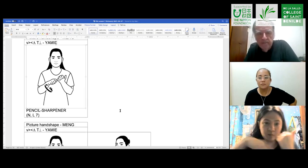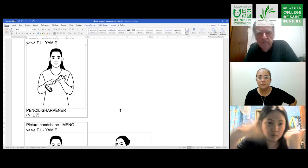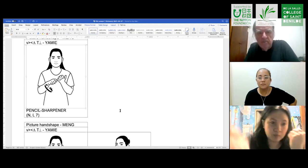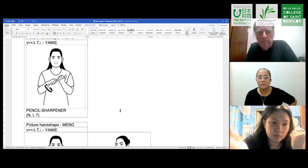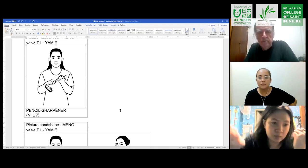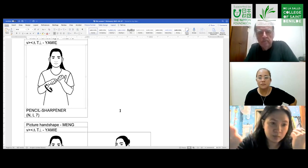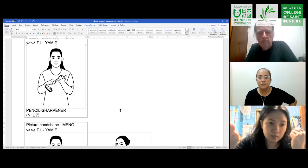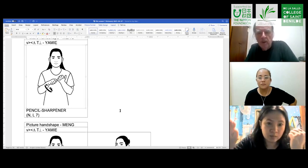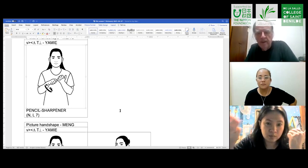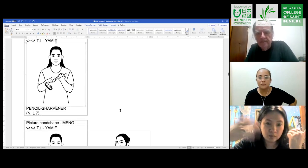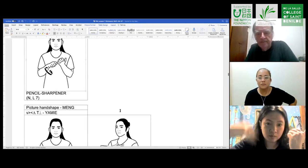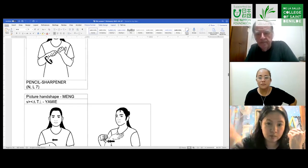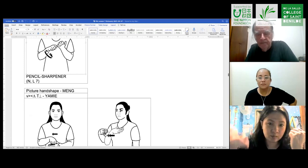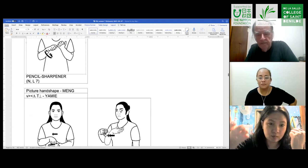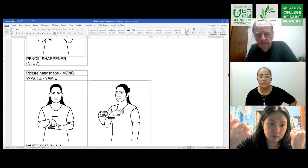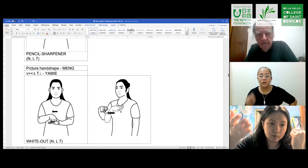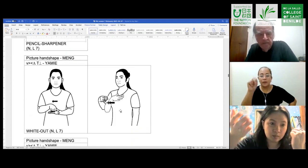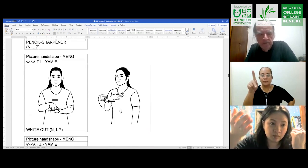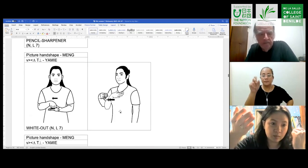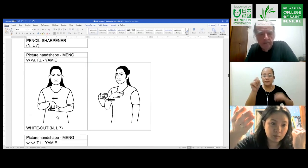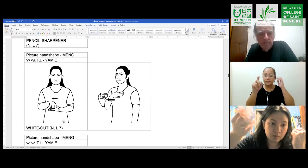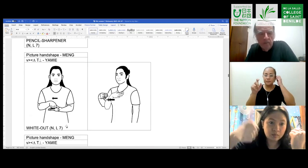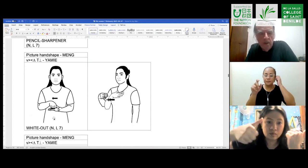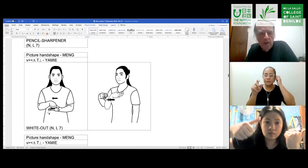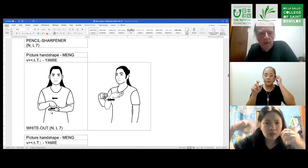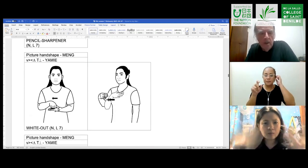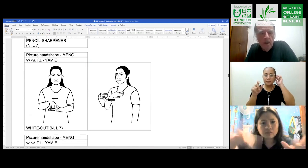sharpener. Okay. Next.